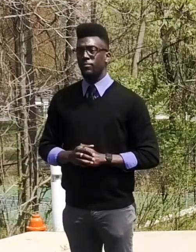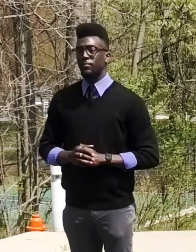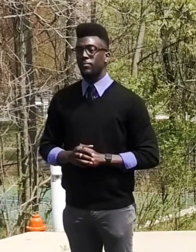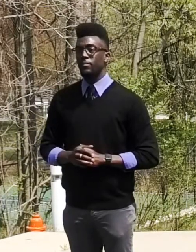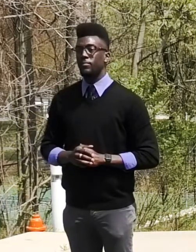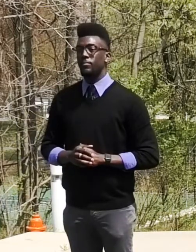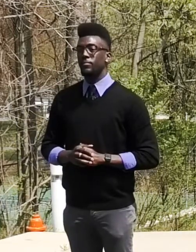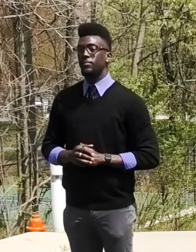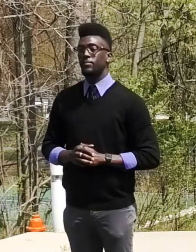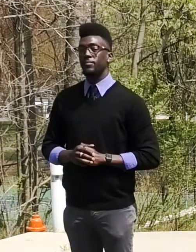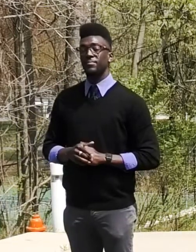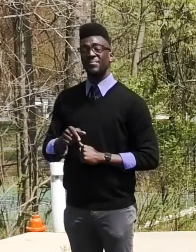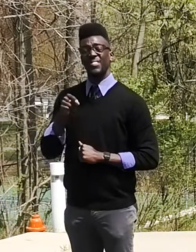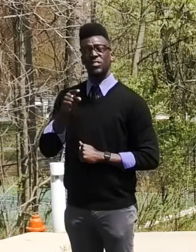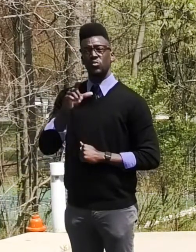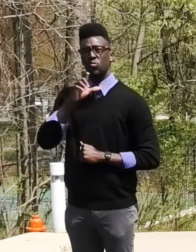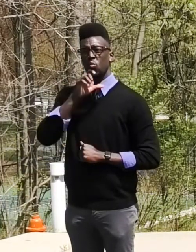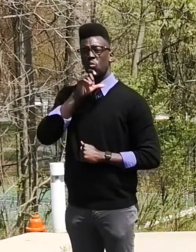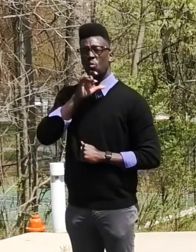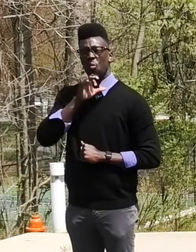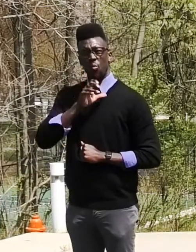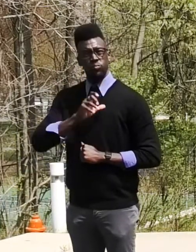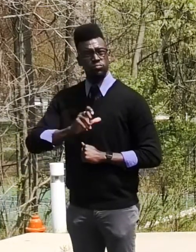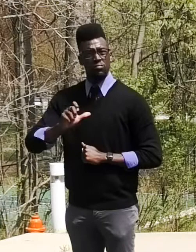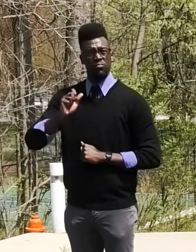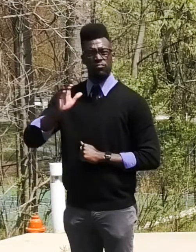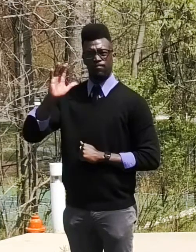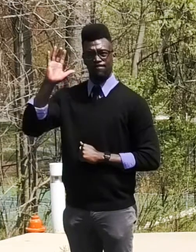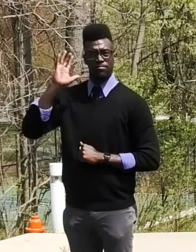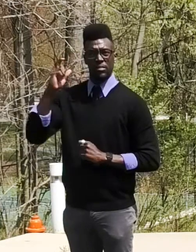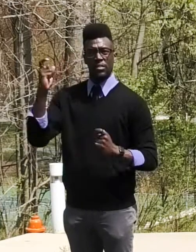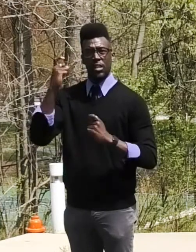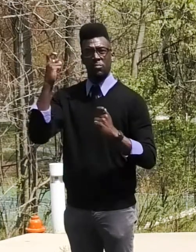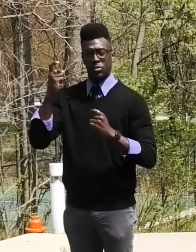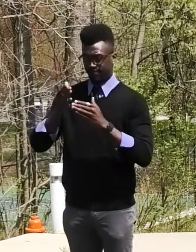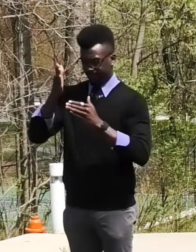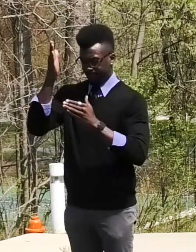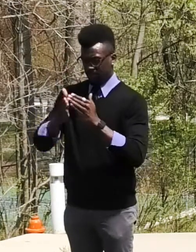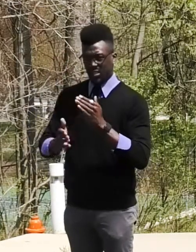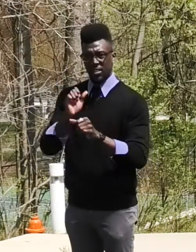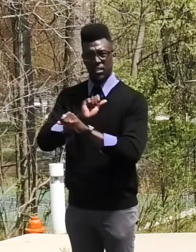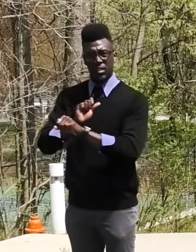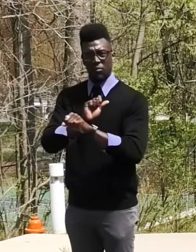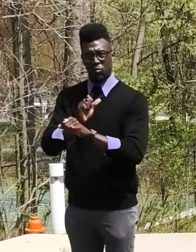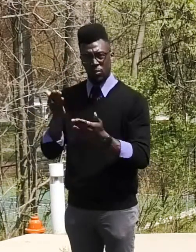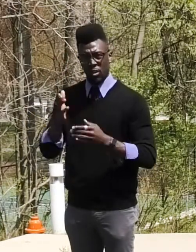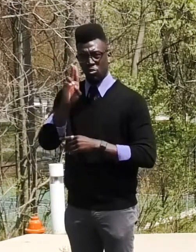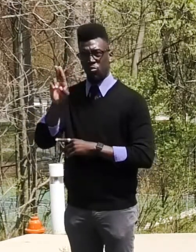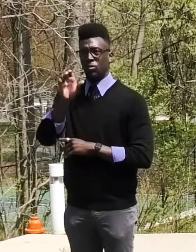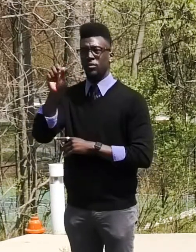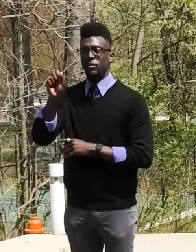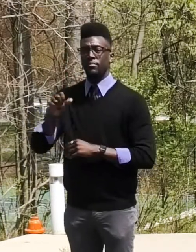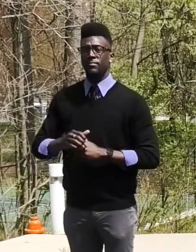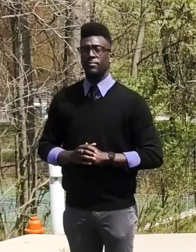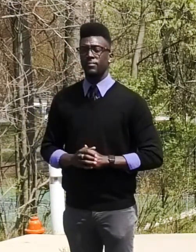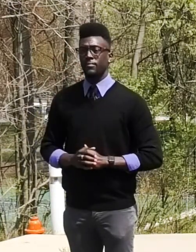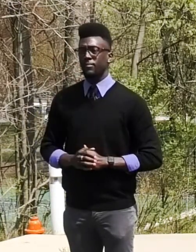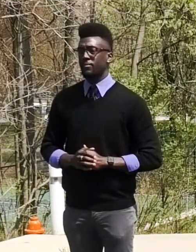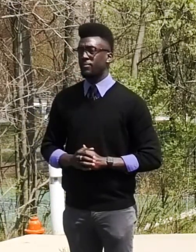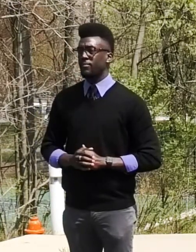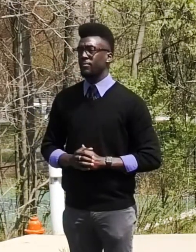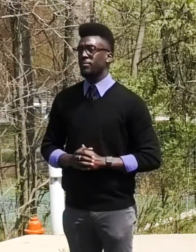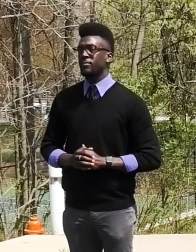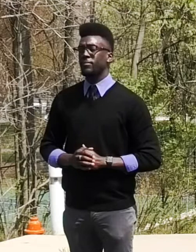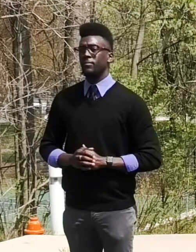It is the oldest known celebration commemorating the end of slavery in the United States.